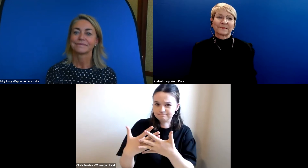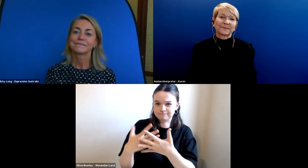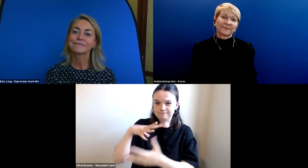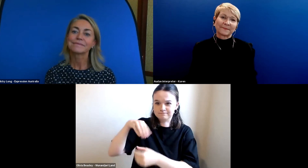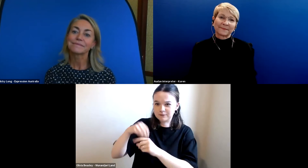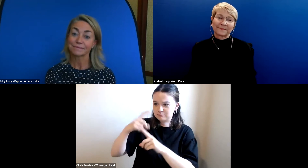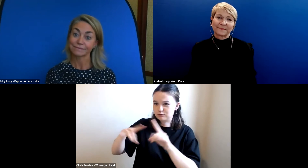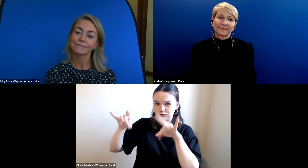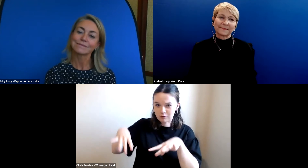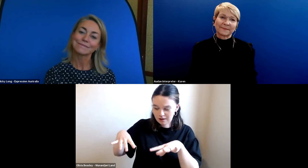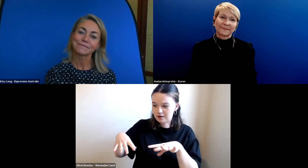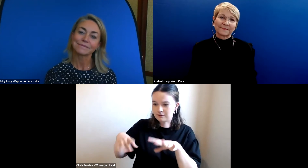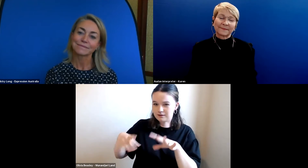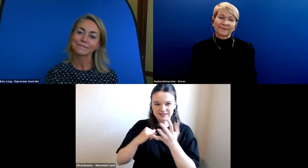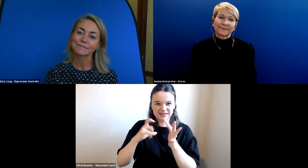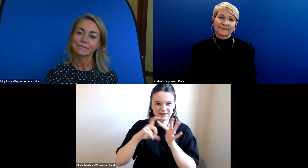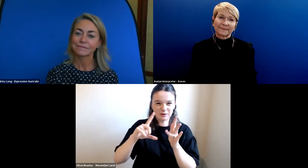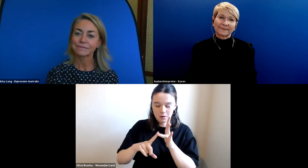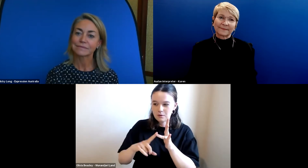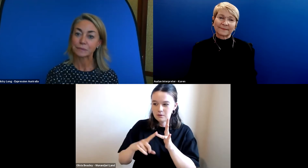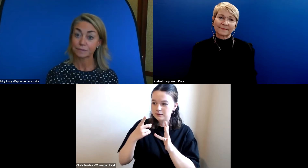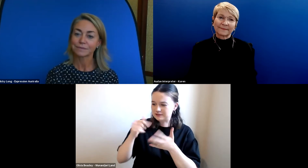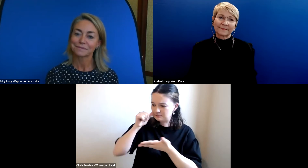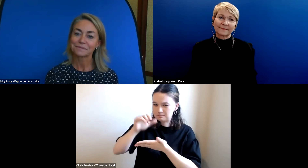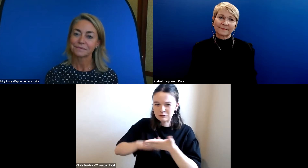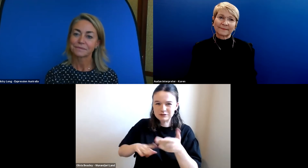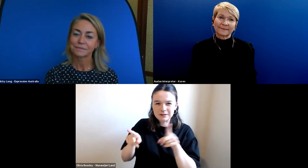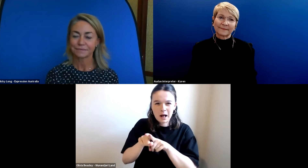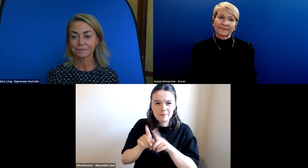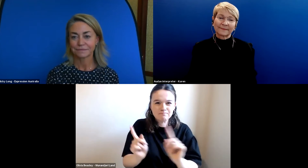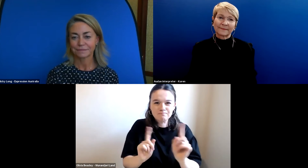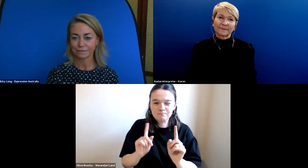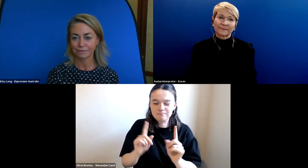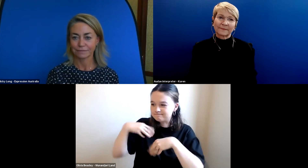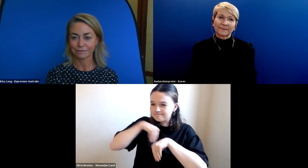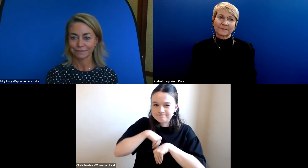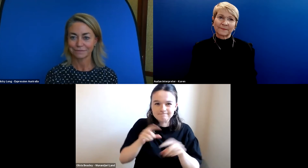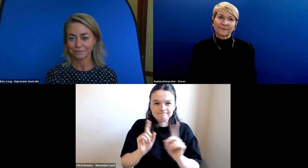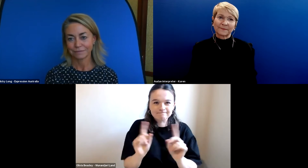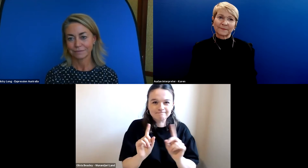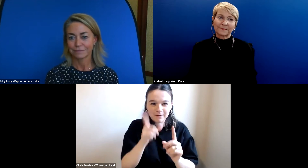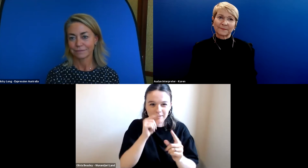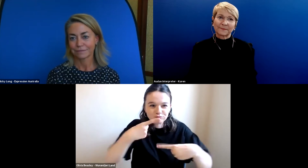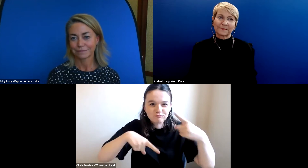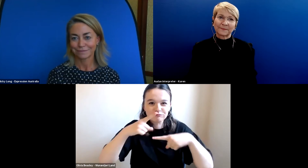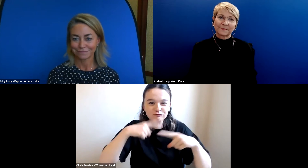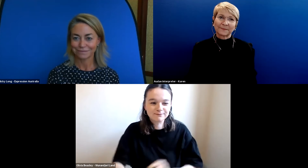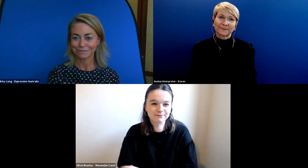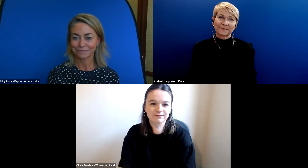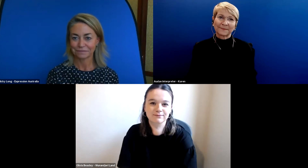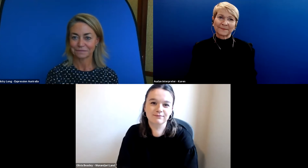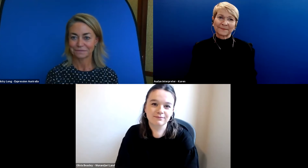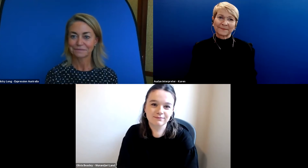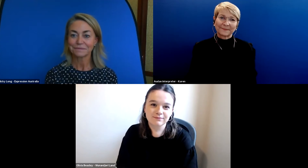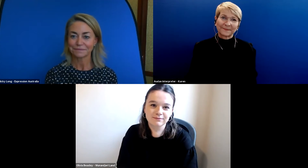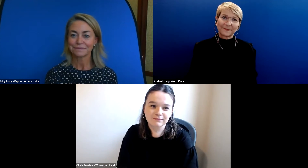So the first one, with your time at Expression Australia in your CEO role, what has your experience been like?